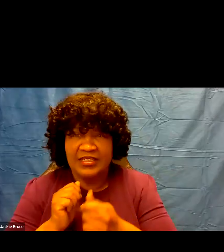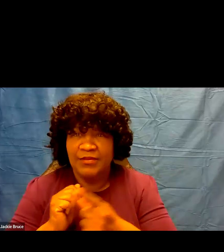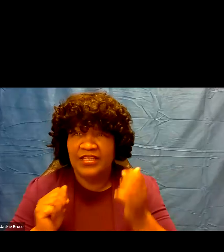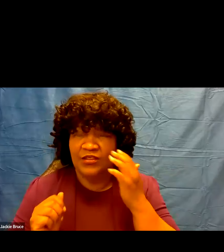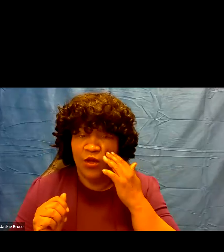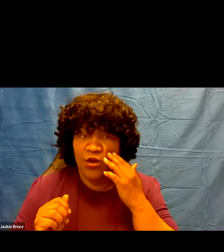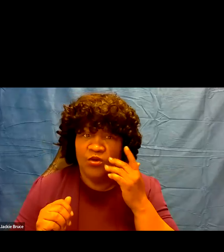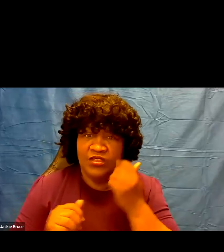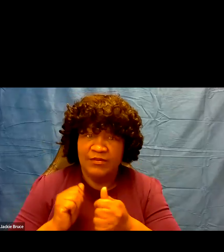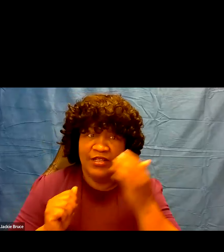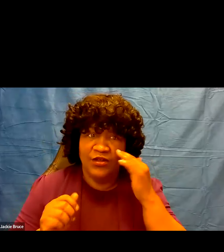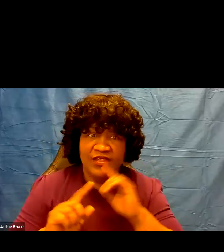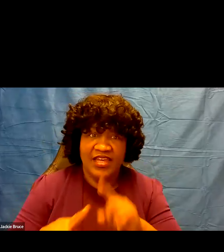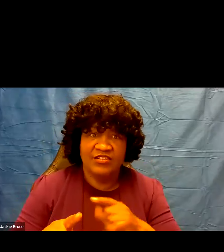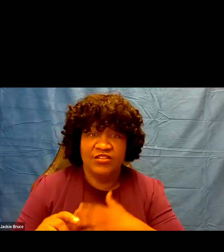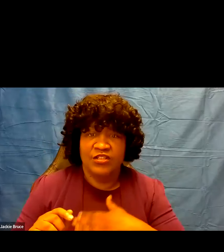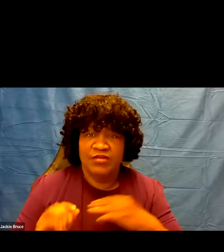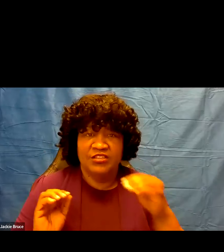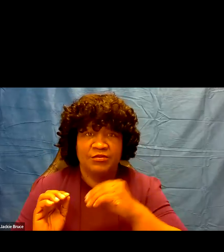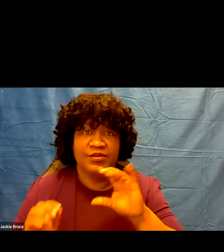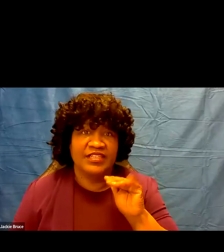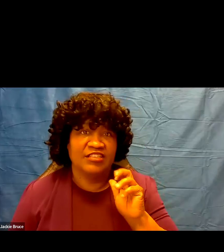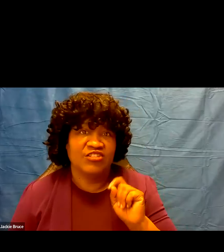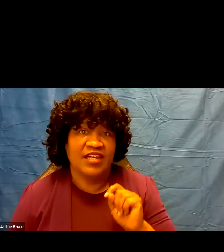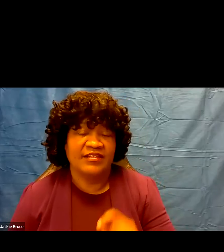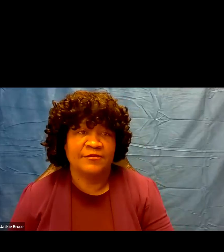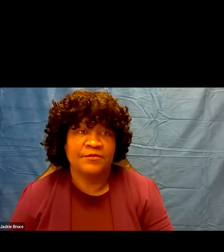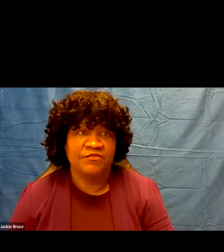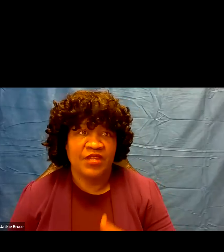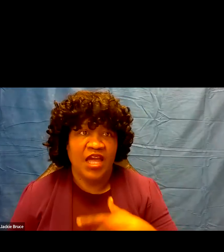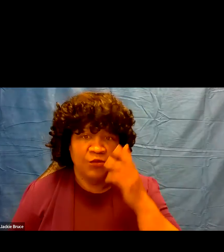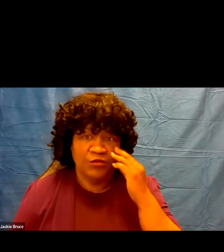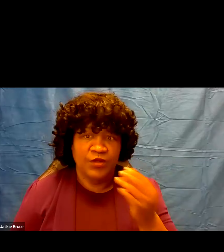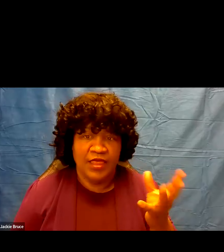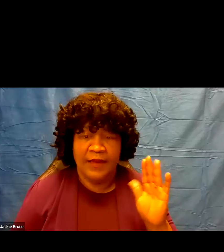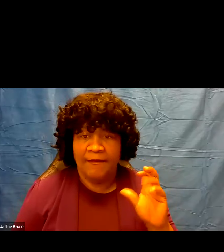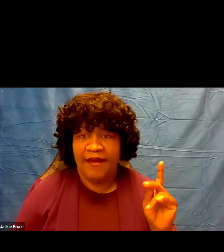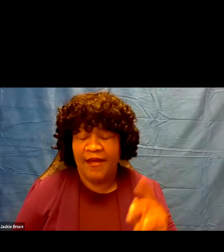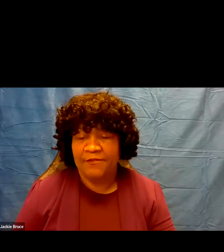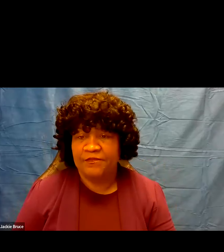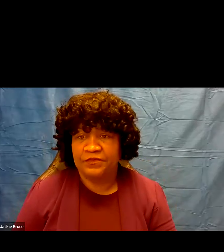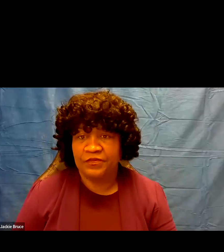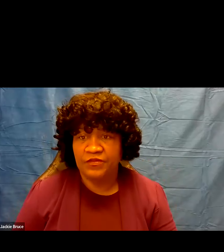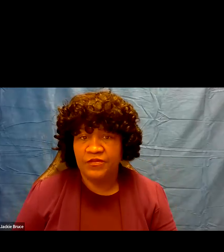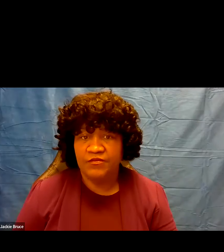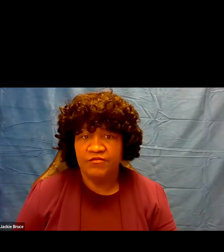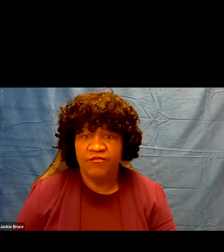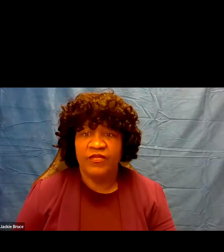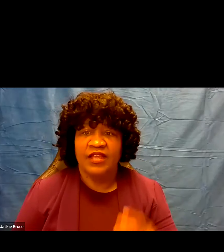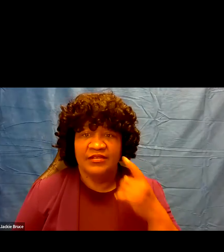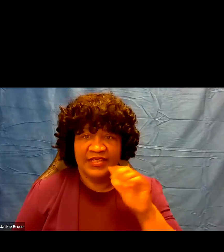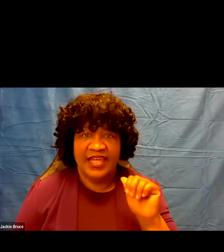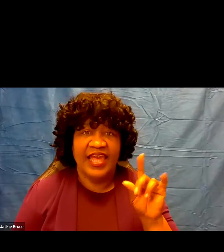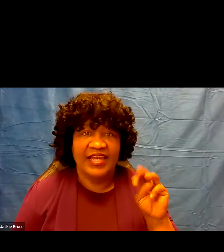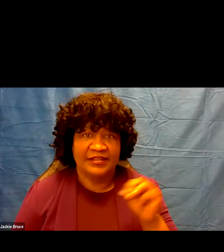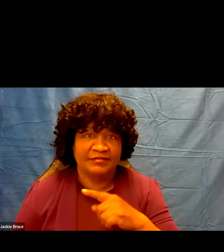know, if anyone knows the answer to that, if you don't mind putting that in the chat, I will relay that back. I hear from